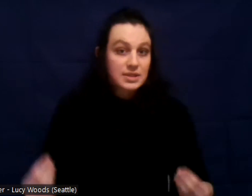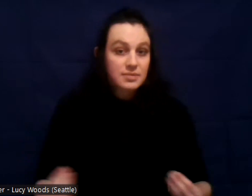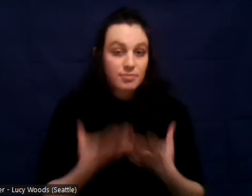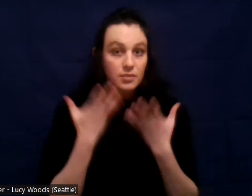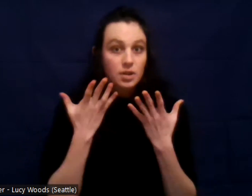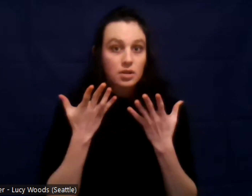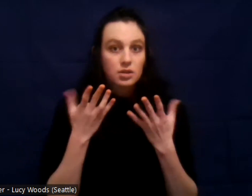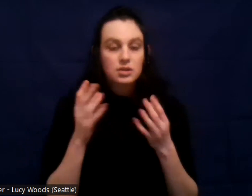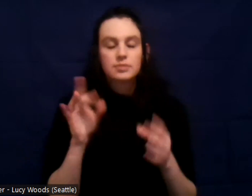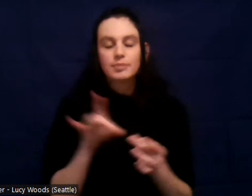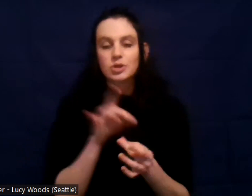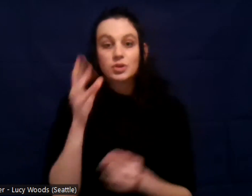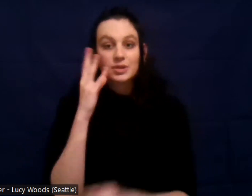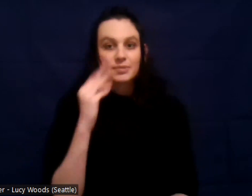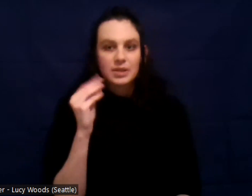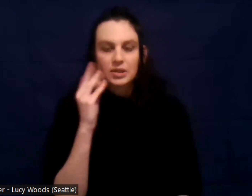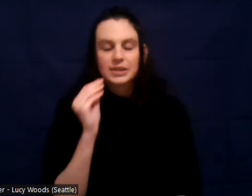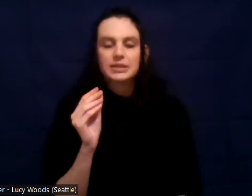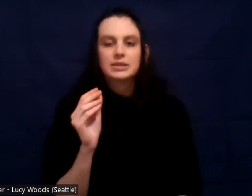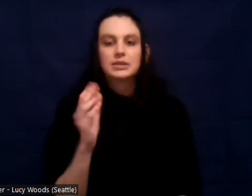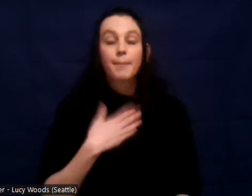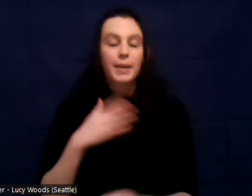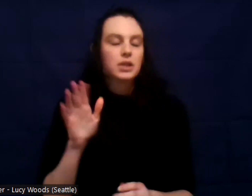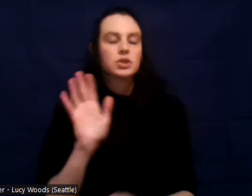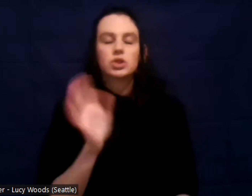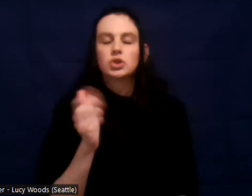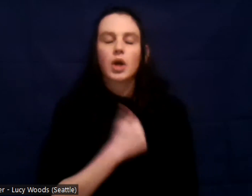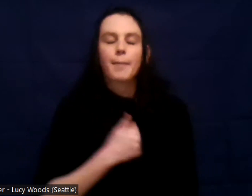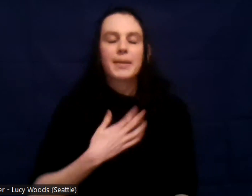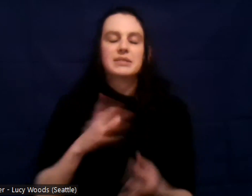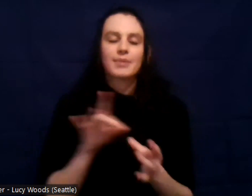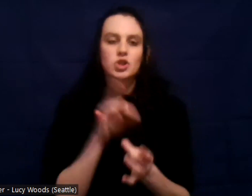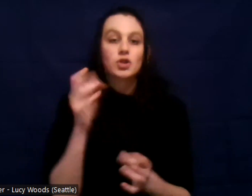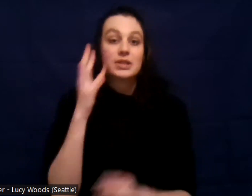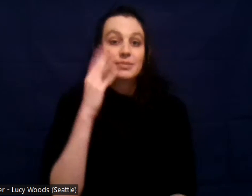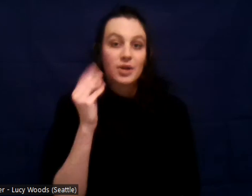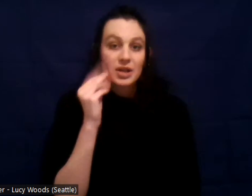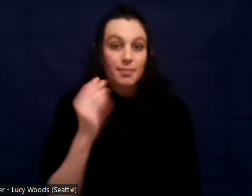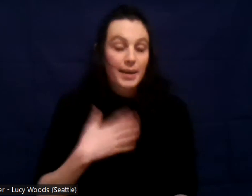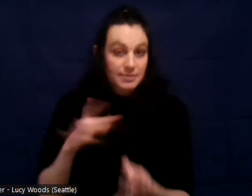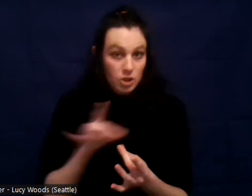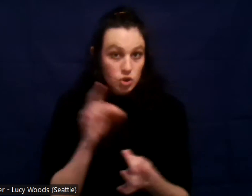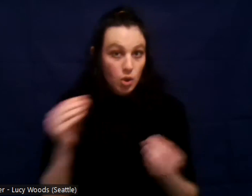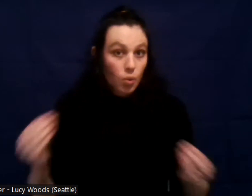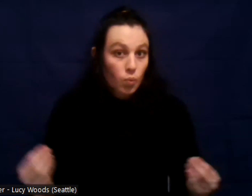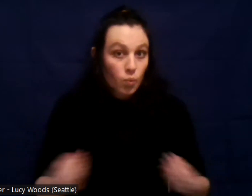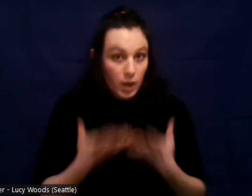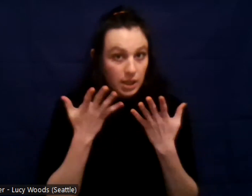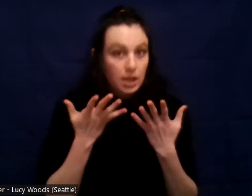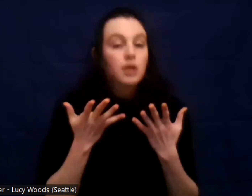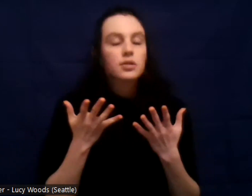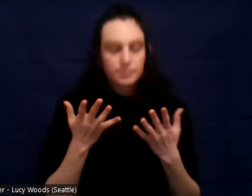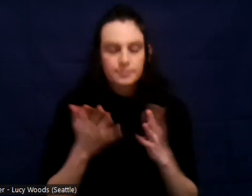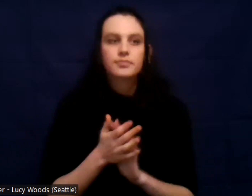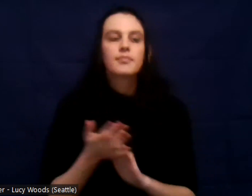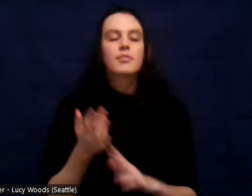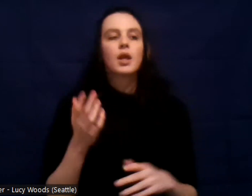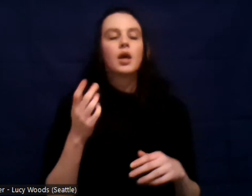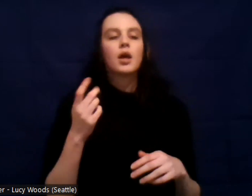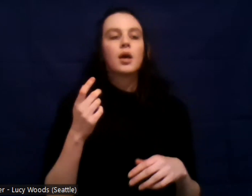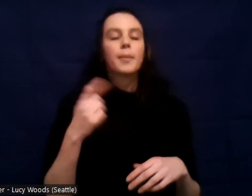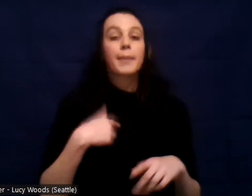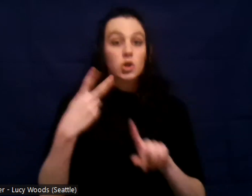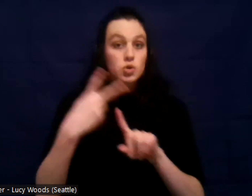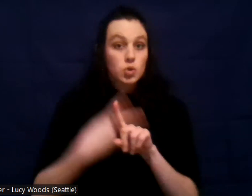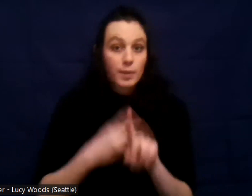And then I'd say my spiritual awakening. So I got pregnant 2 months into sobriety. And I was ecstatic, even though I